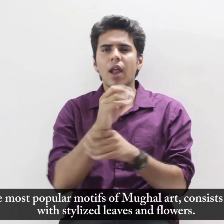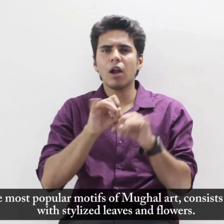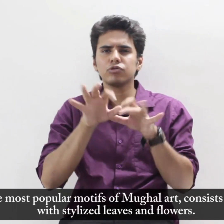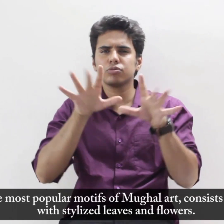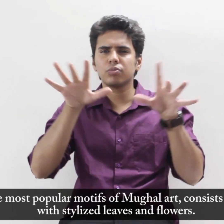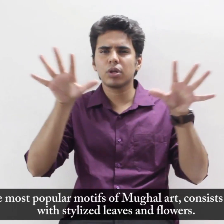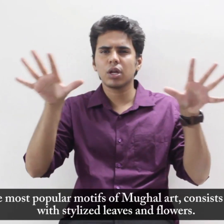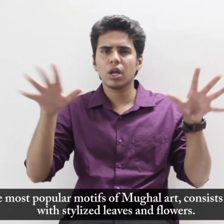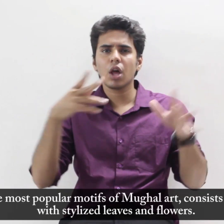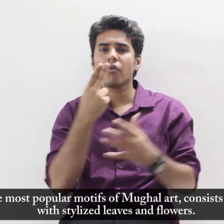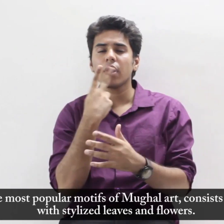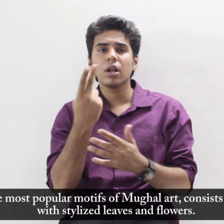flowers.